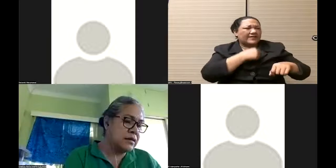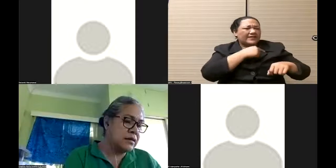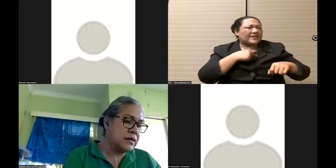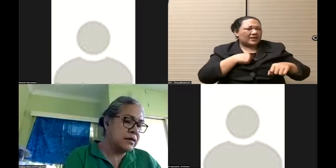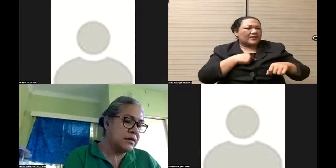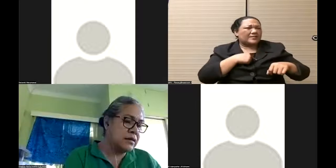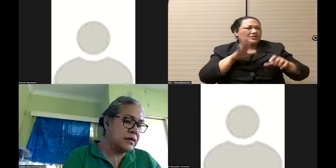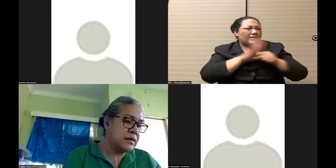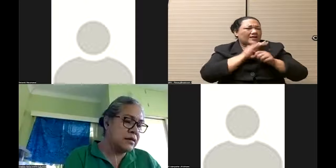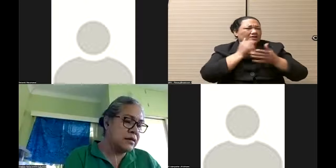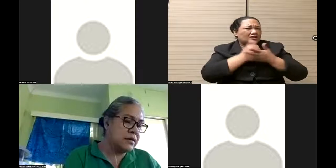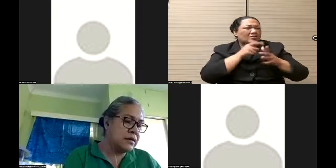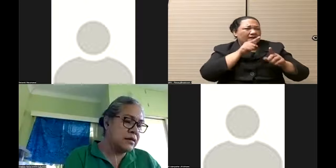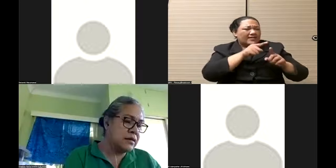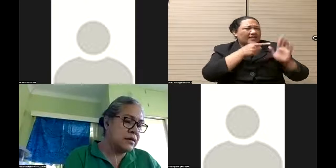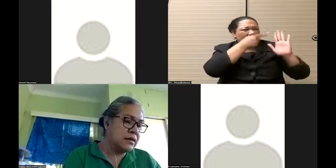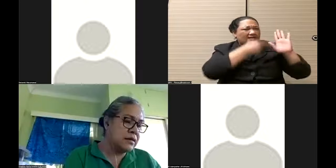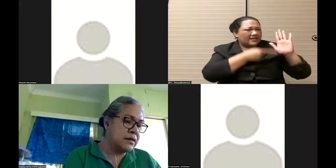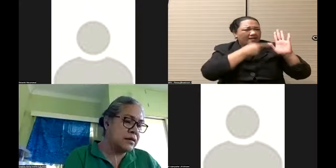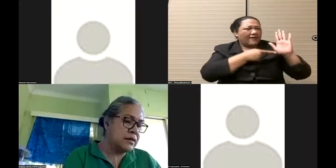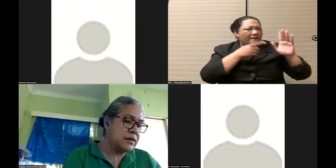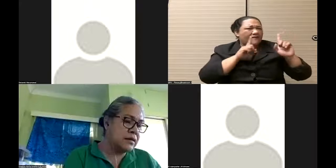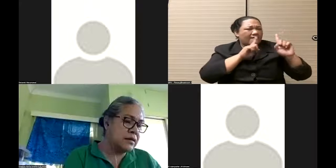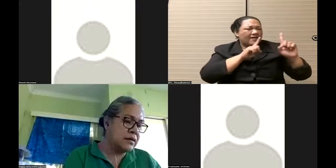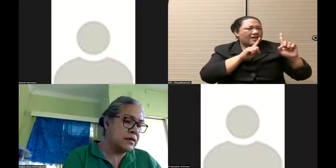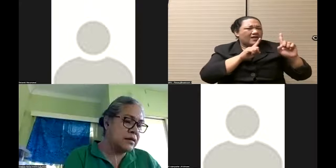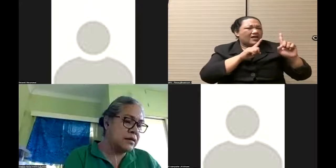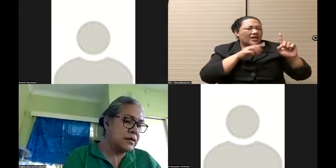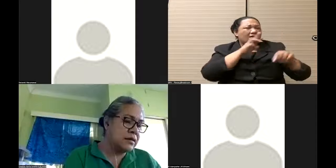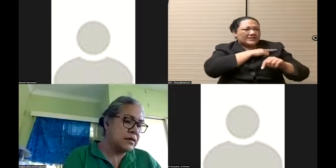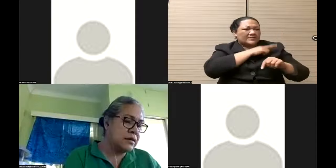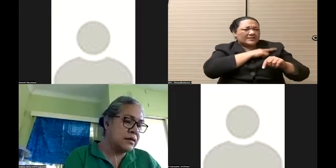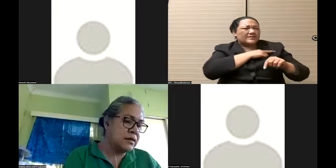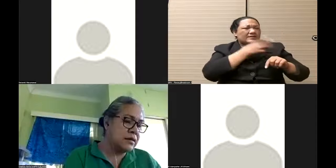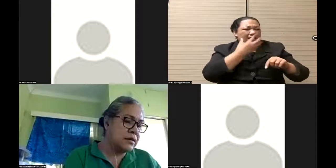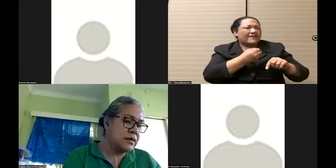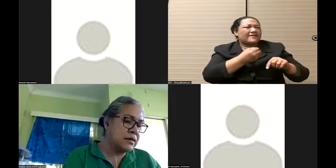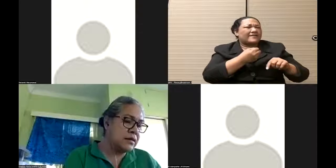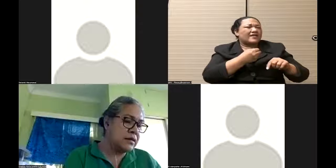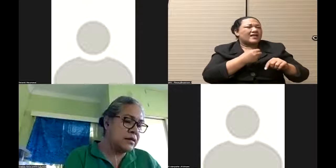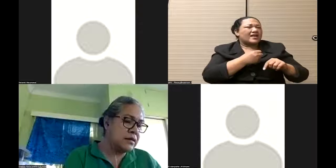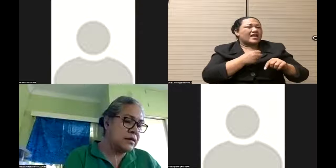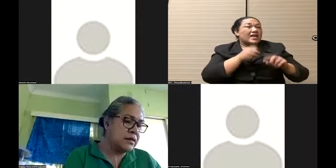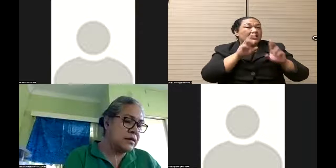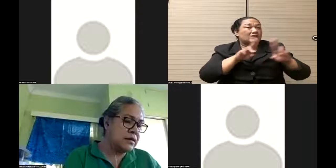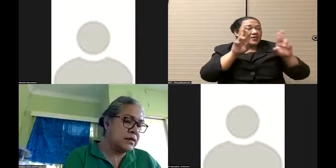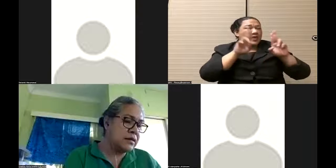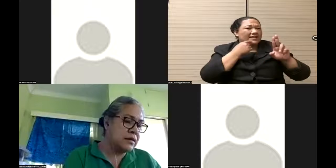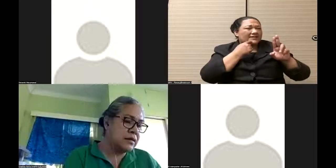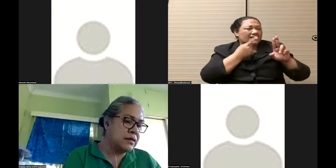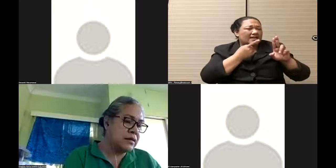responsibility that they had as UN agency to put some of this work into